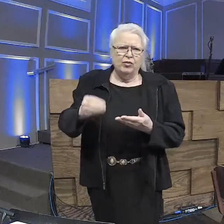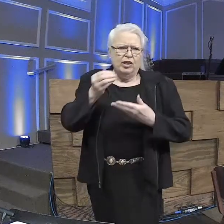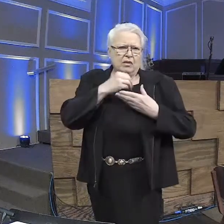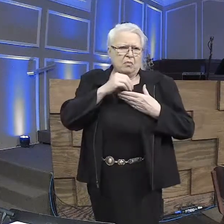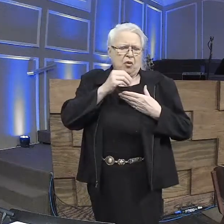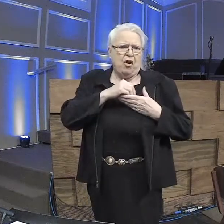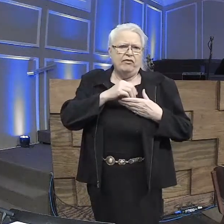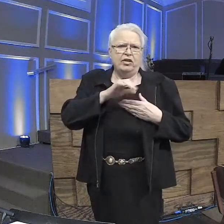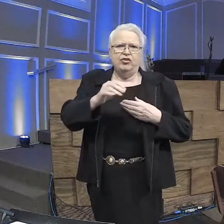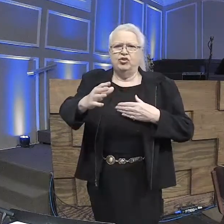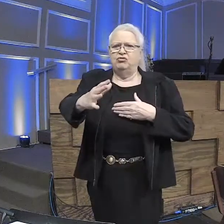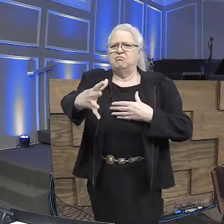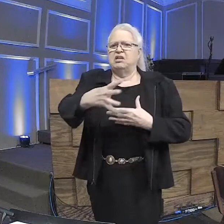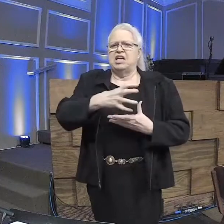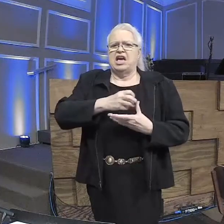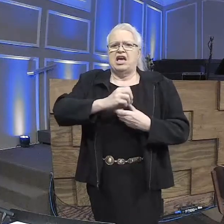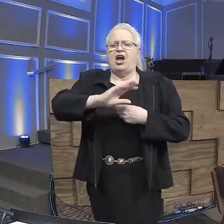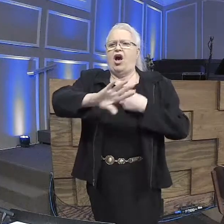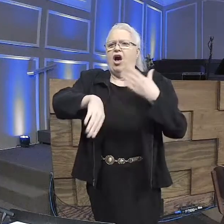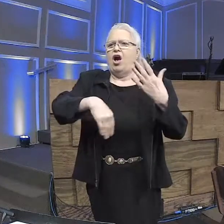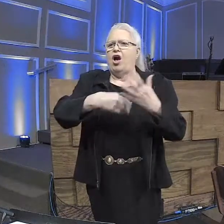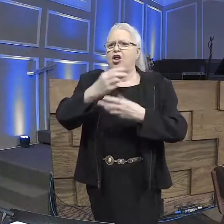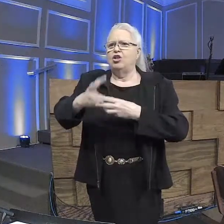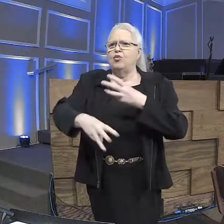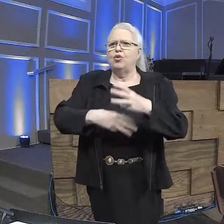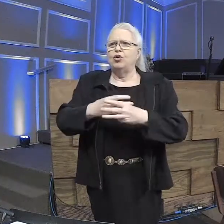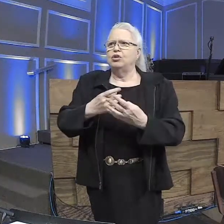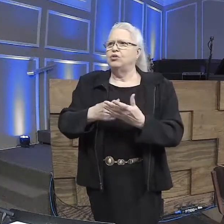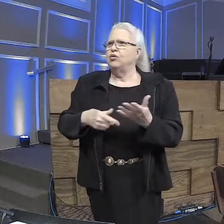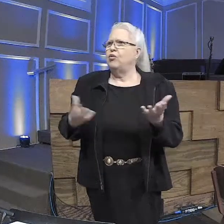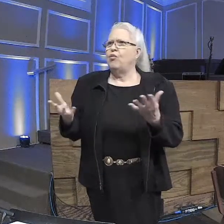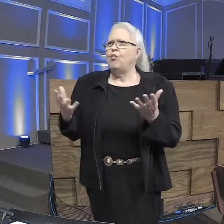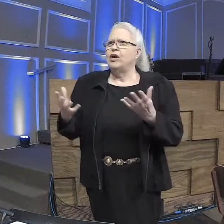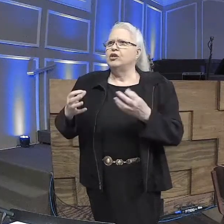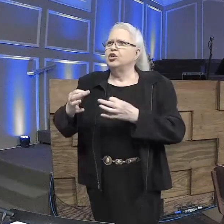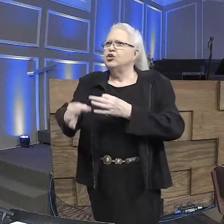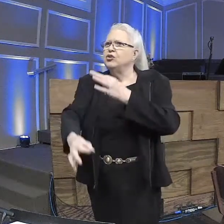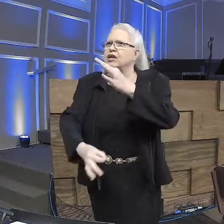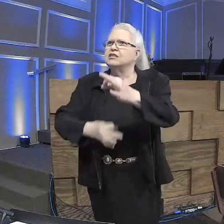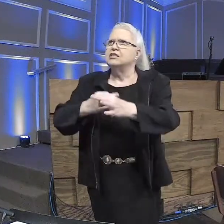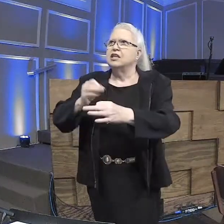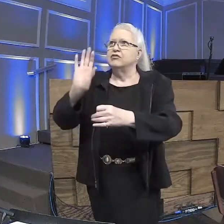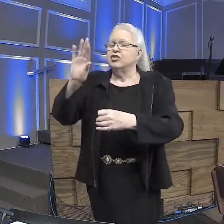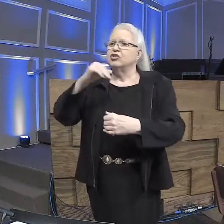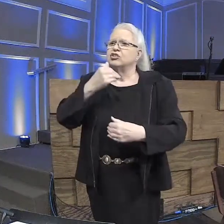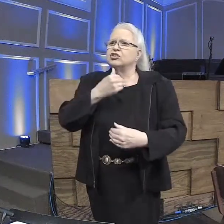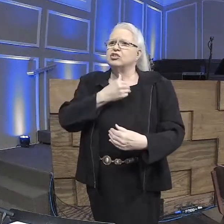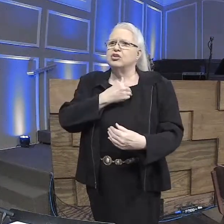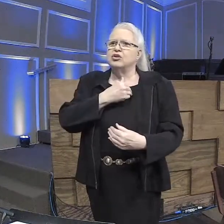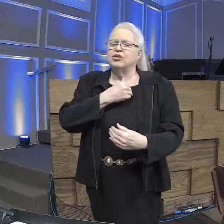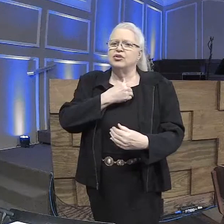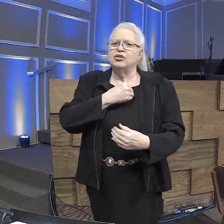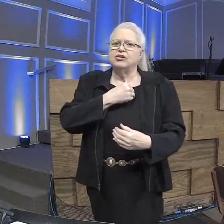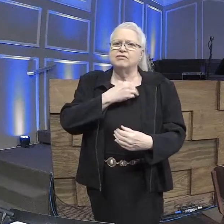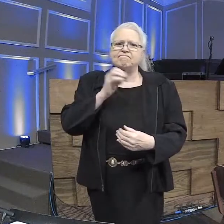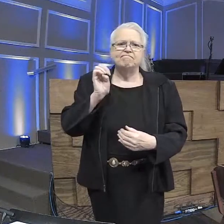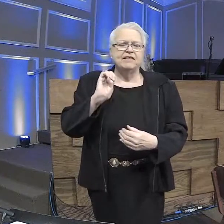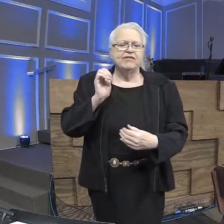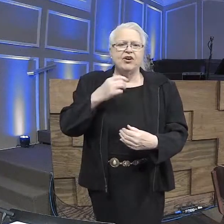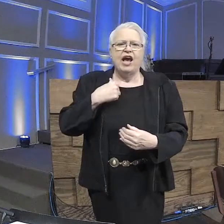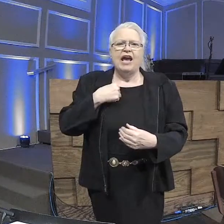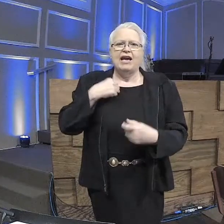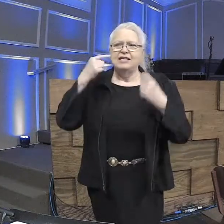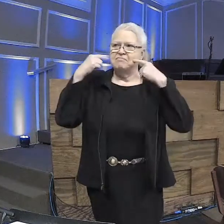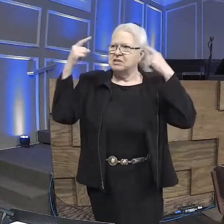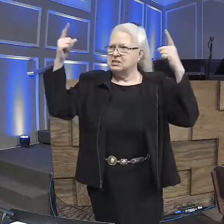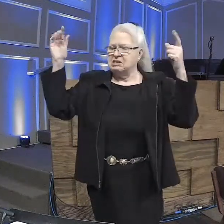soul? What will he give in exchange for his soul?" And even though I'd enjoyed success in the business